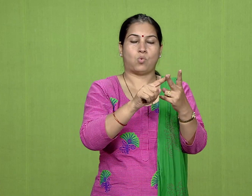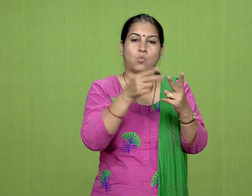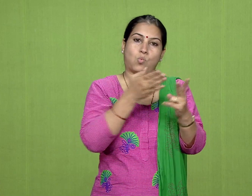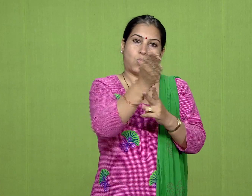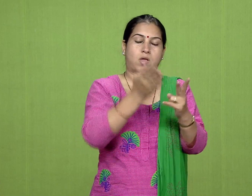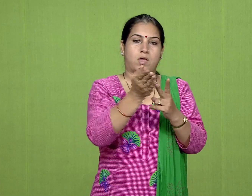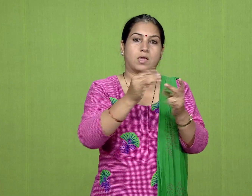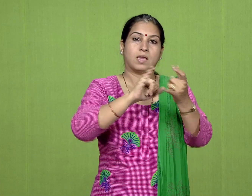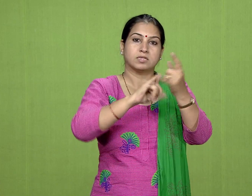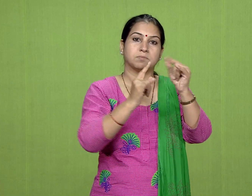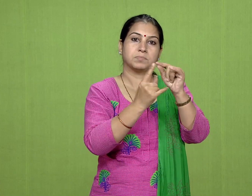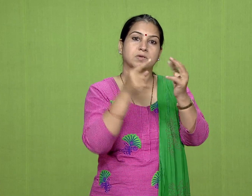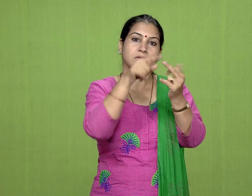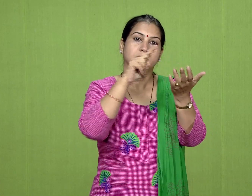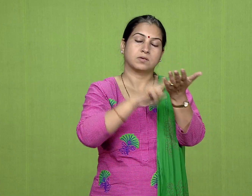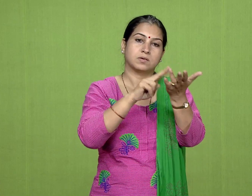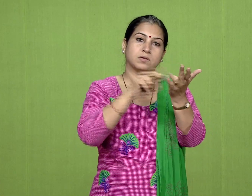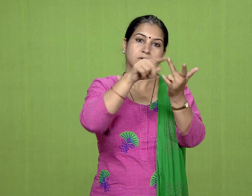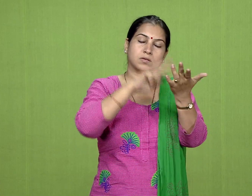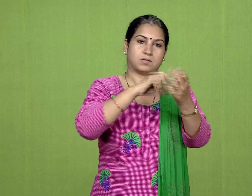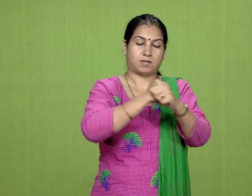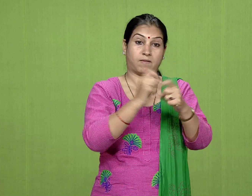The first one being the hand spinning,